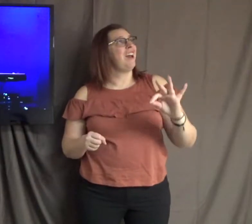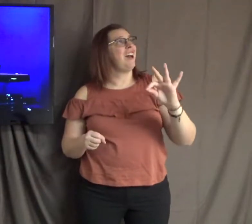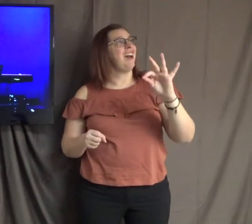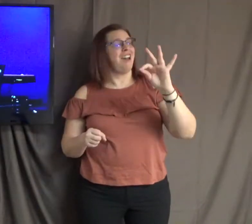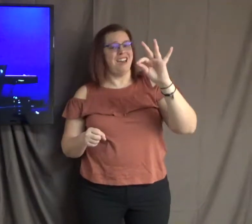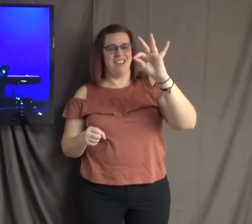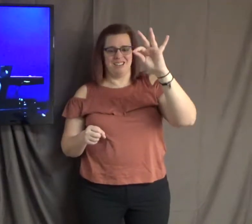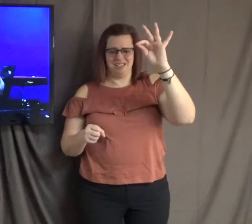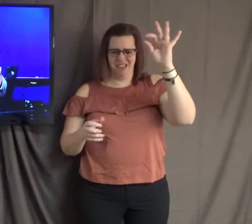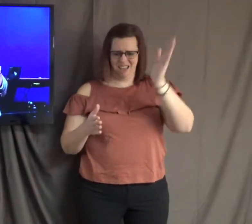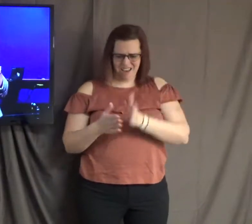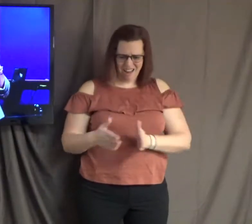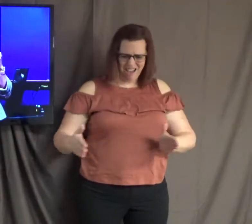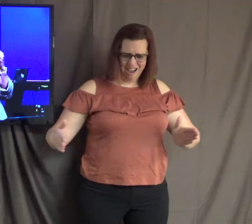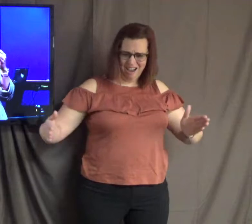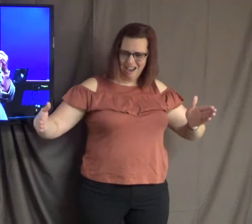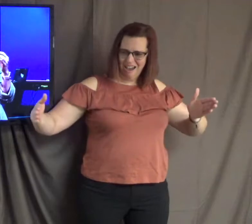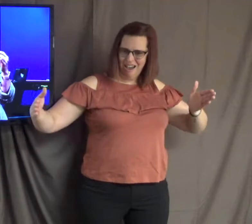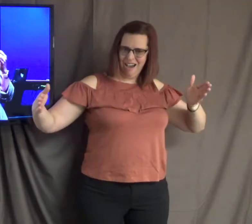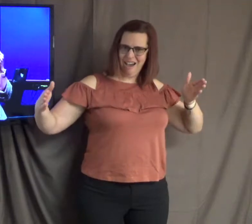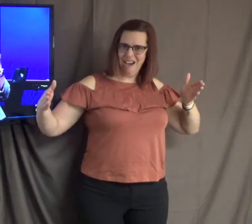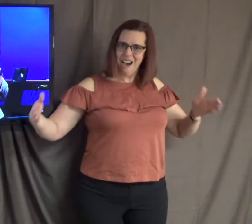It's living